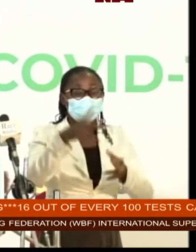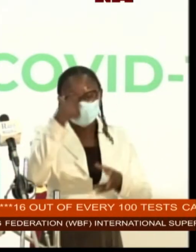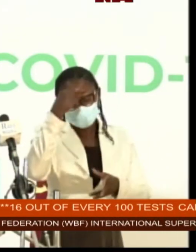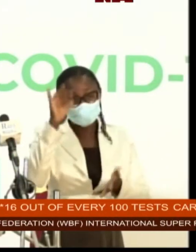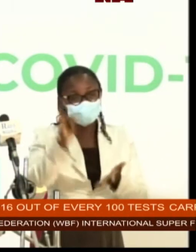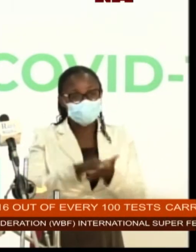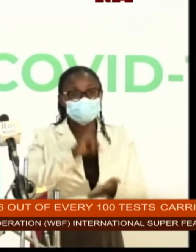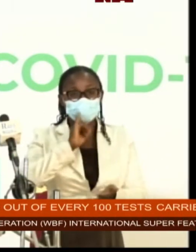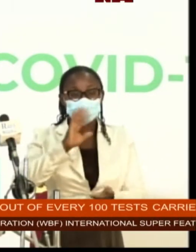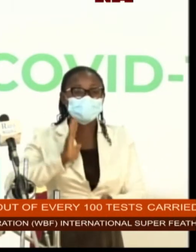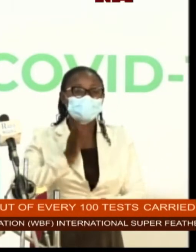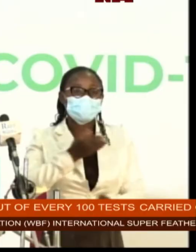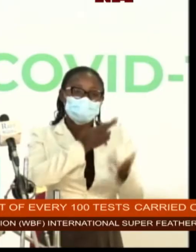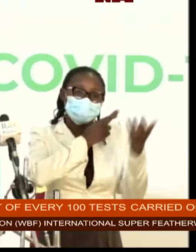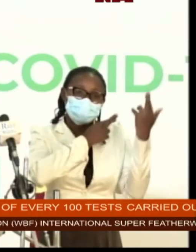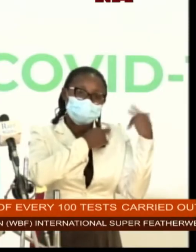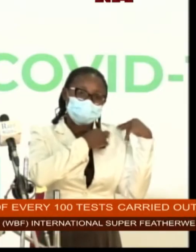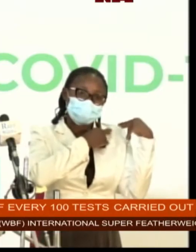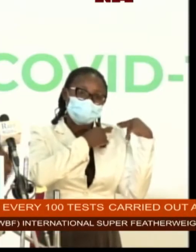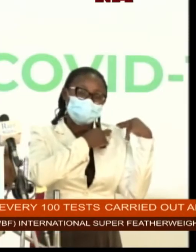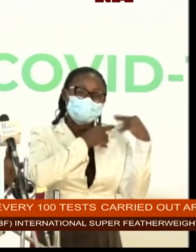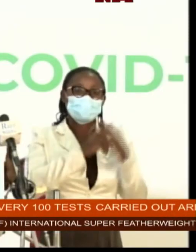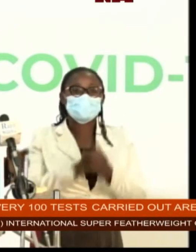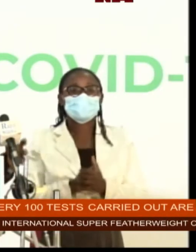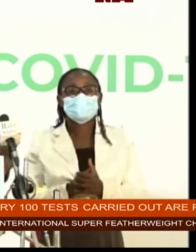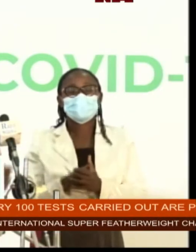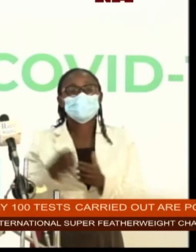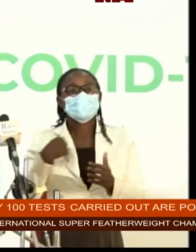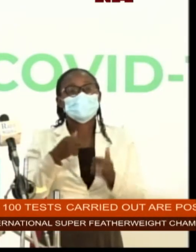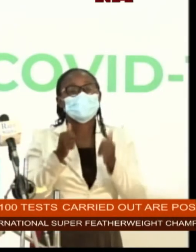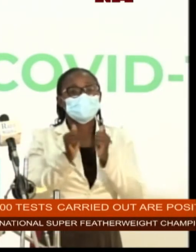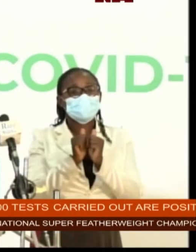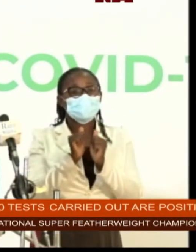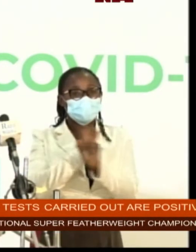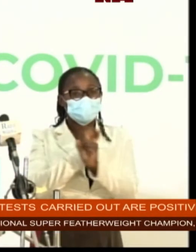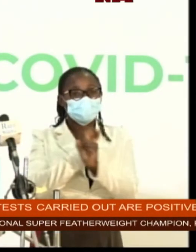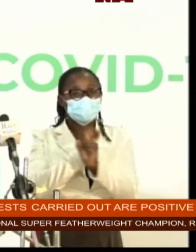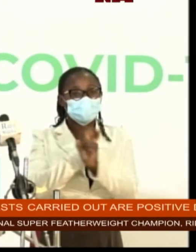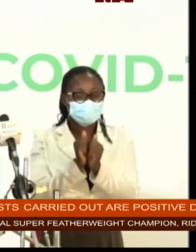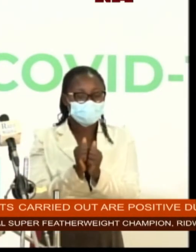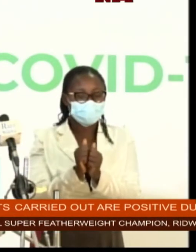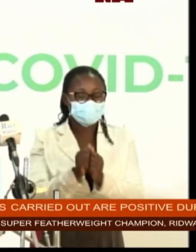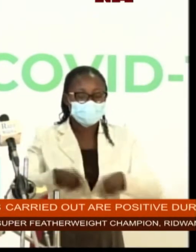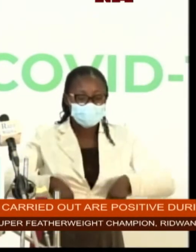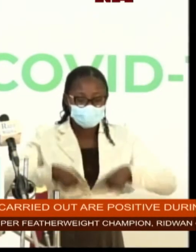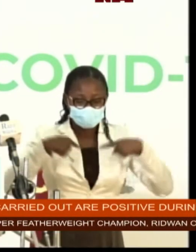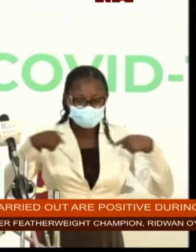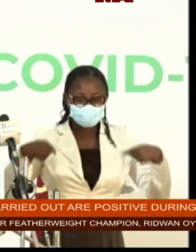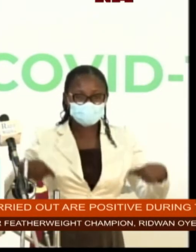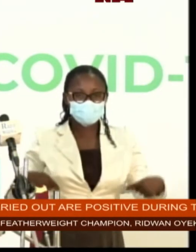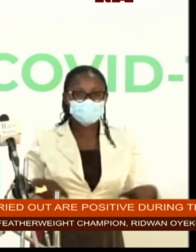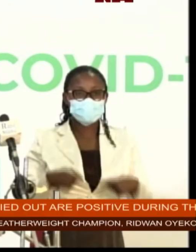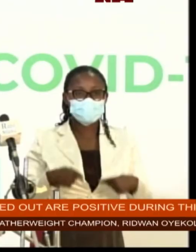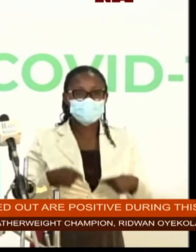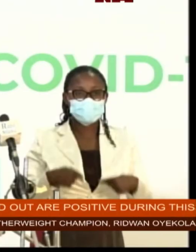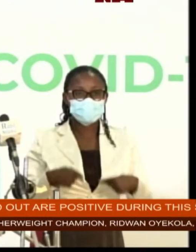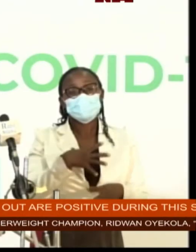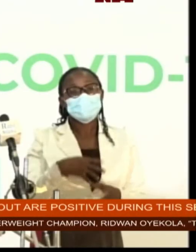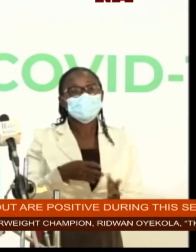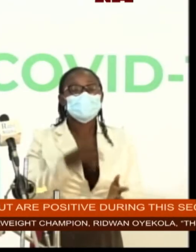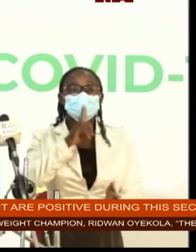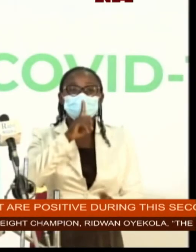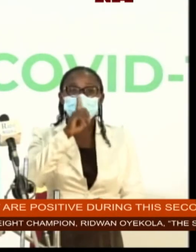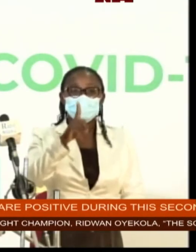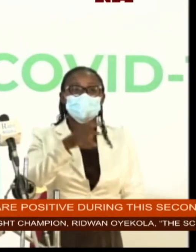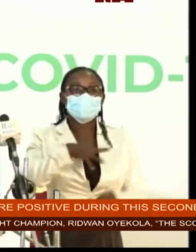our responsibility. To work with science and facts and provide